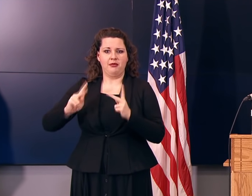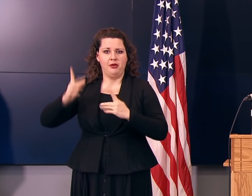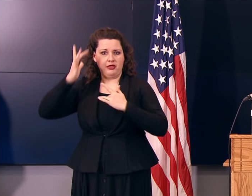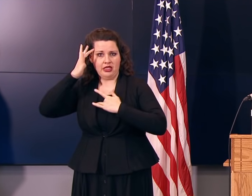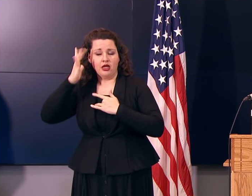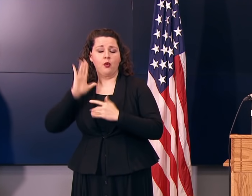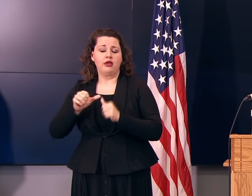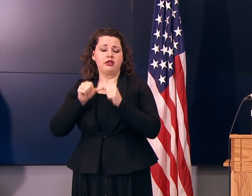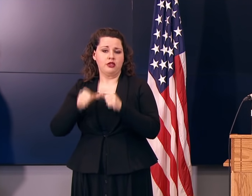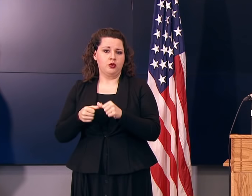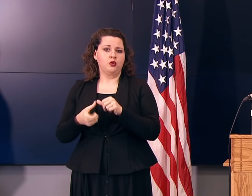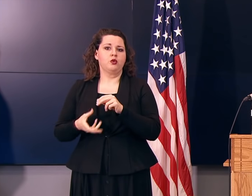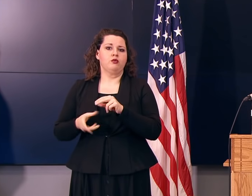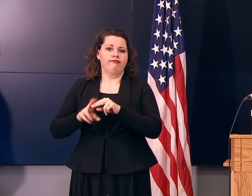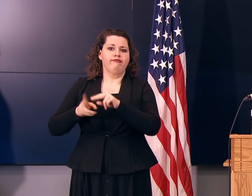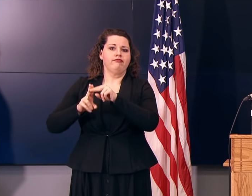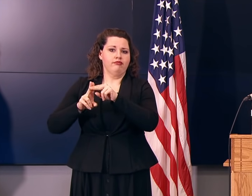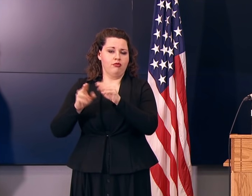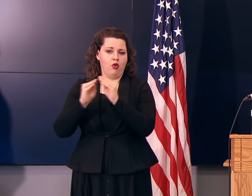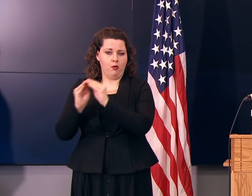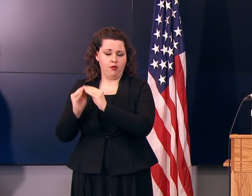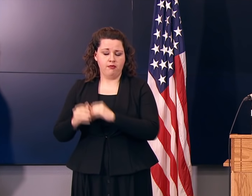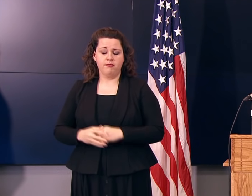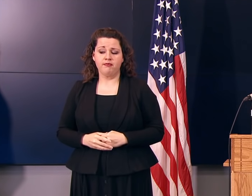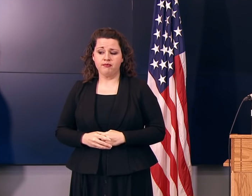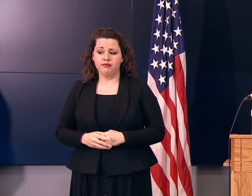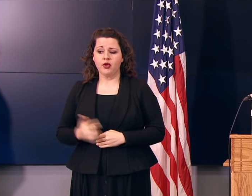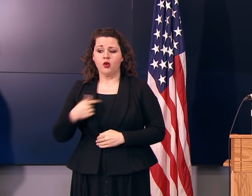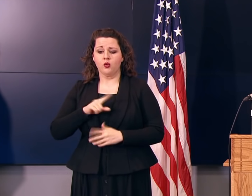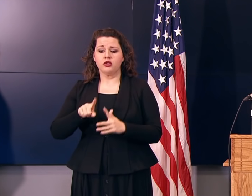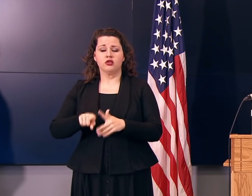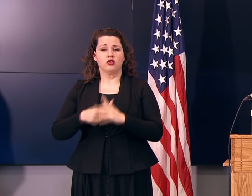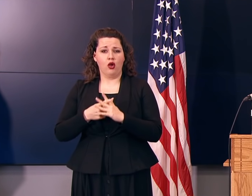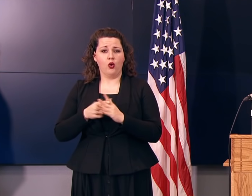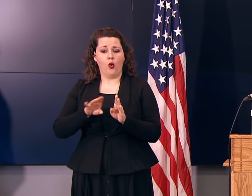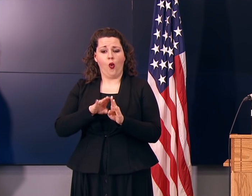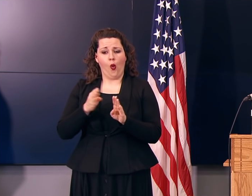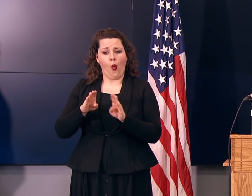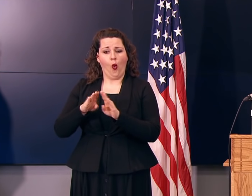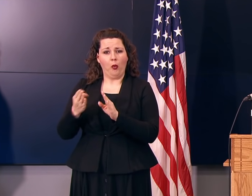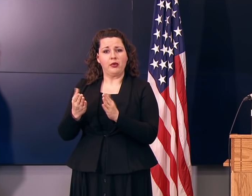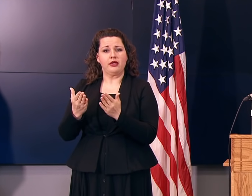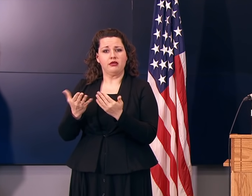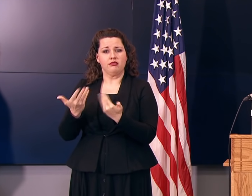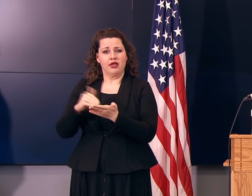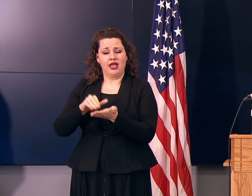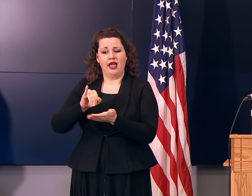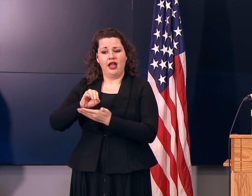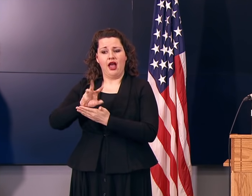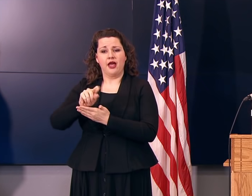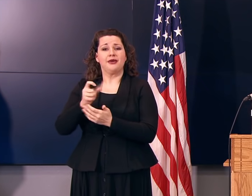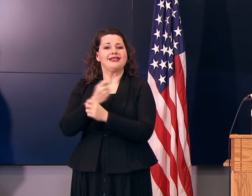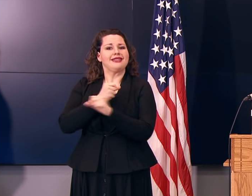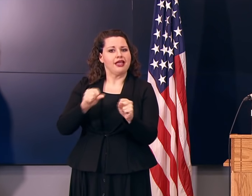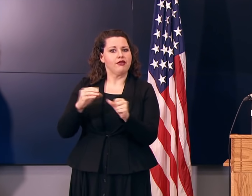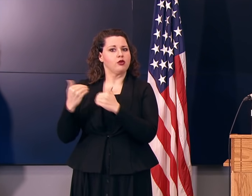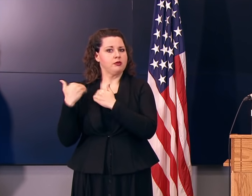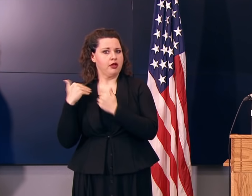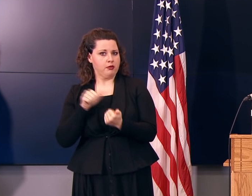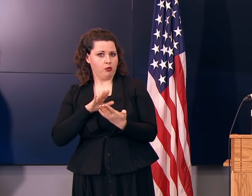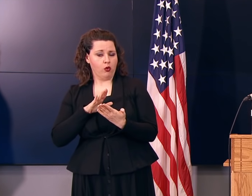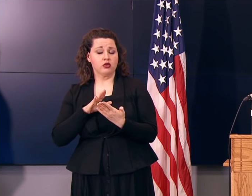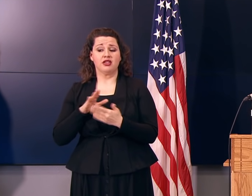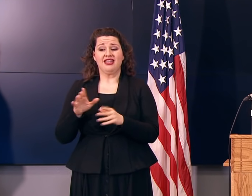to ramp up these efforts. As we begin to reopen Iowa safely and responsibly,